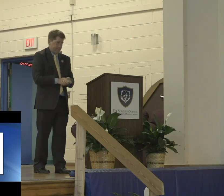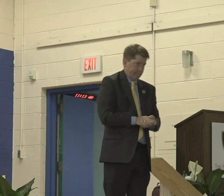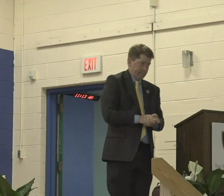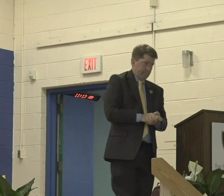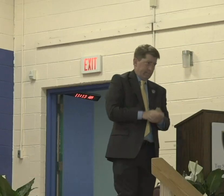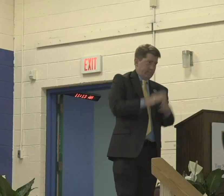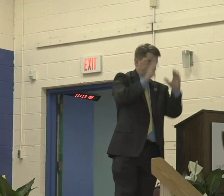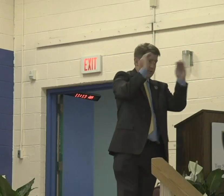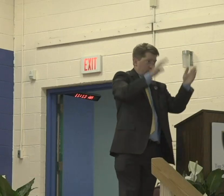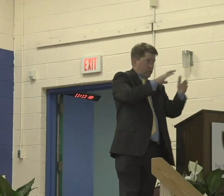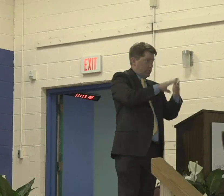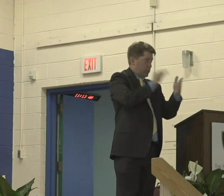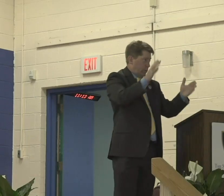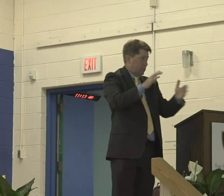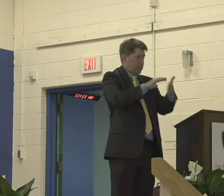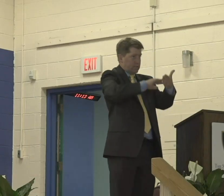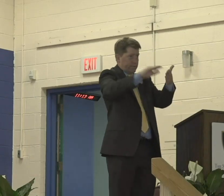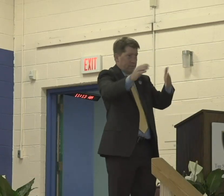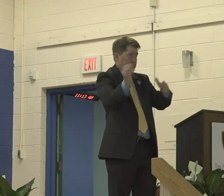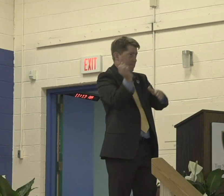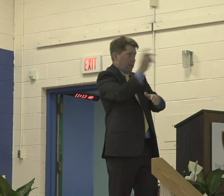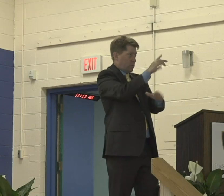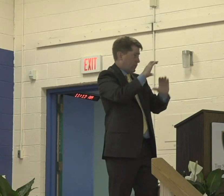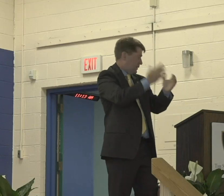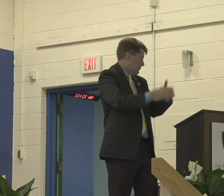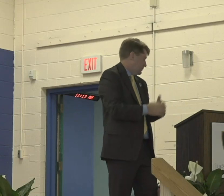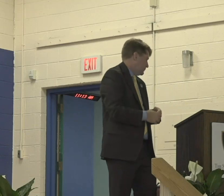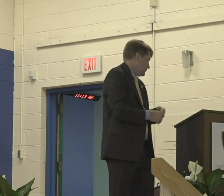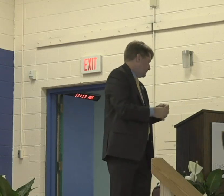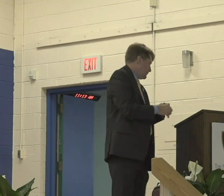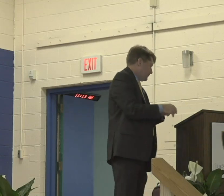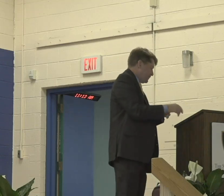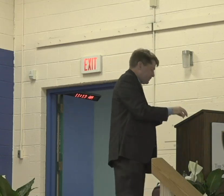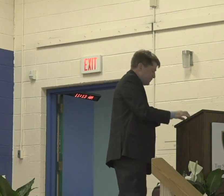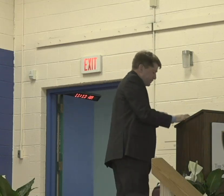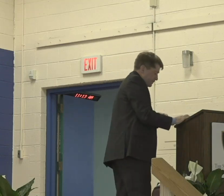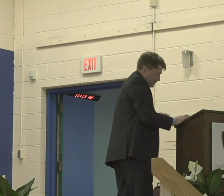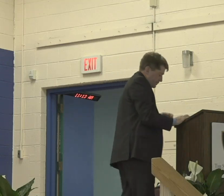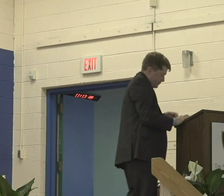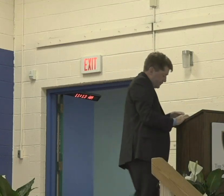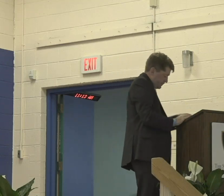classrooms. If you would please leave now. Students, please go back to your classrooms.